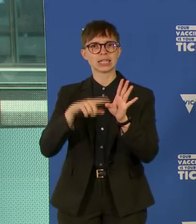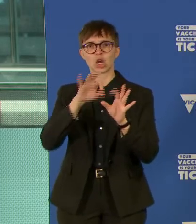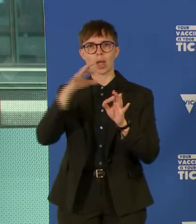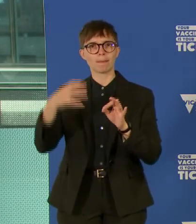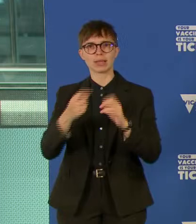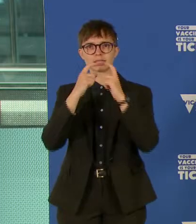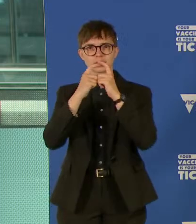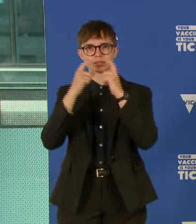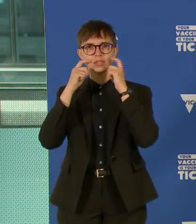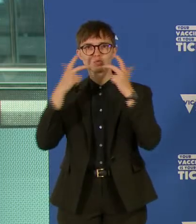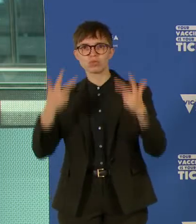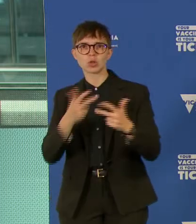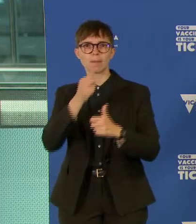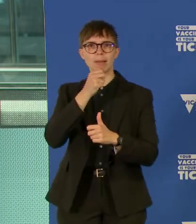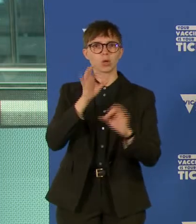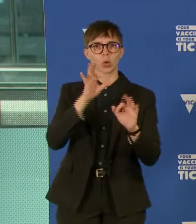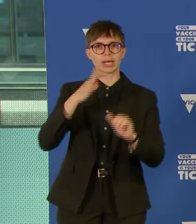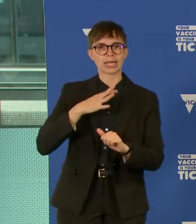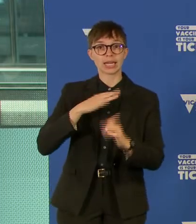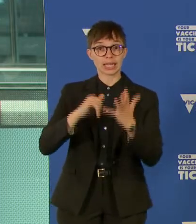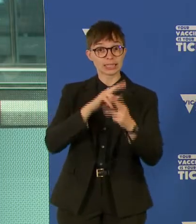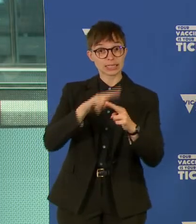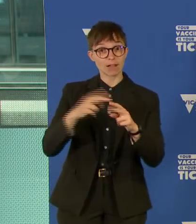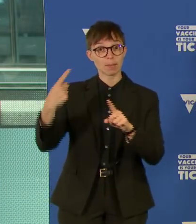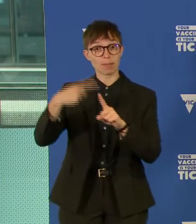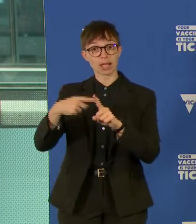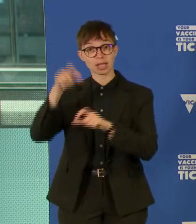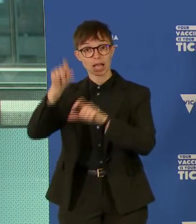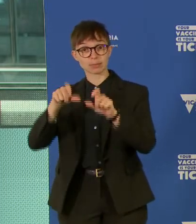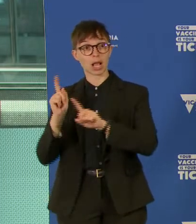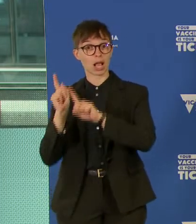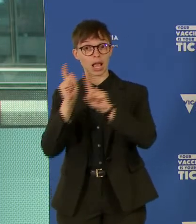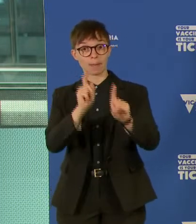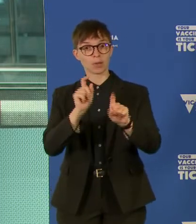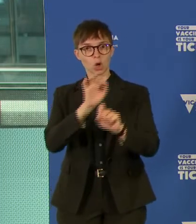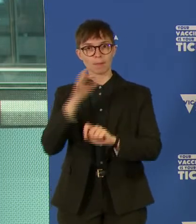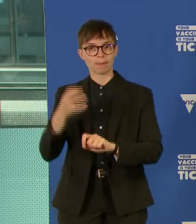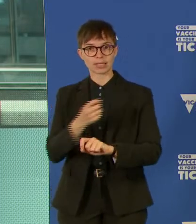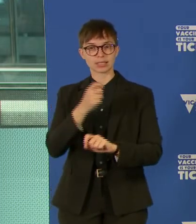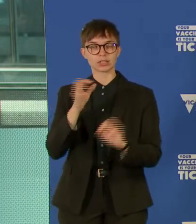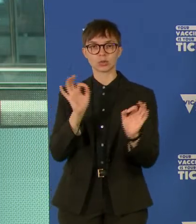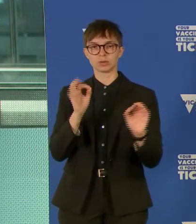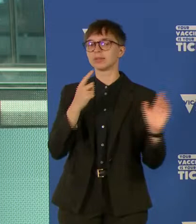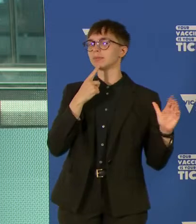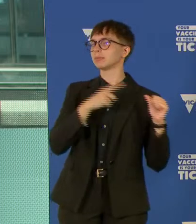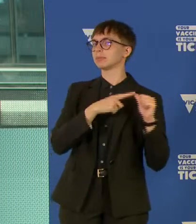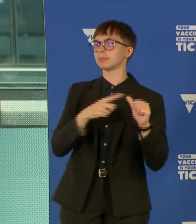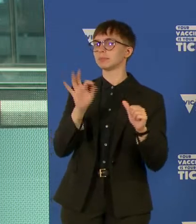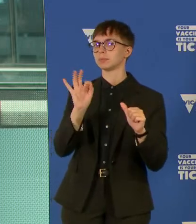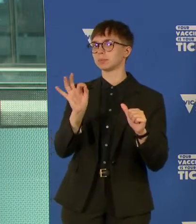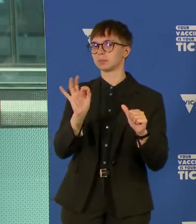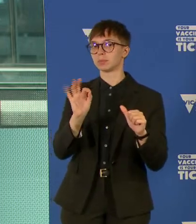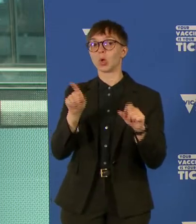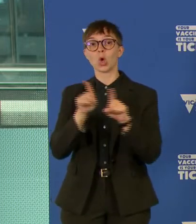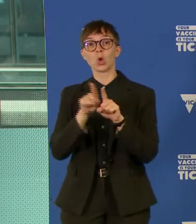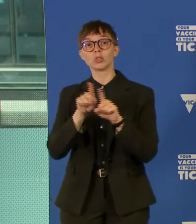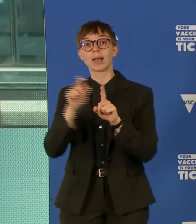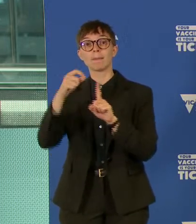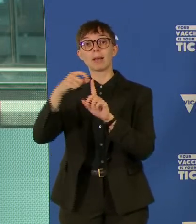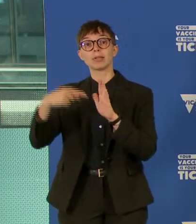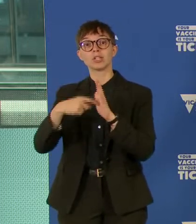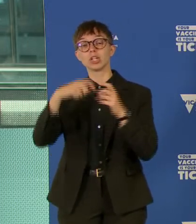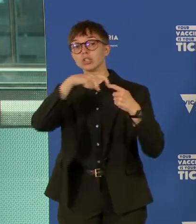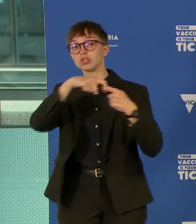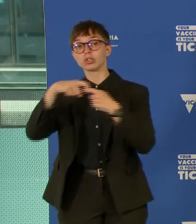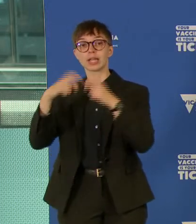include Ubers, rideshare and services? It does. It does. Why masks required at airports but not at places like Chatston? We've also got lots of